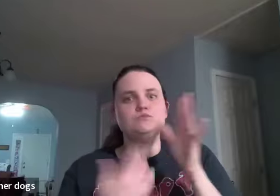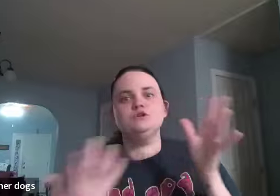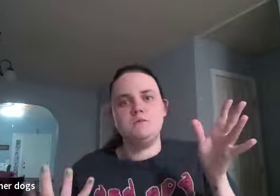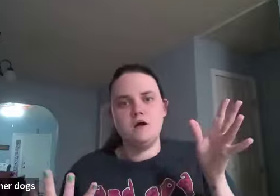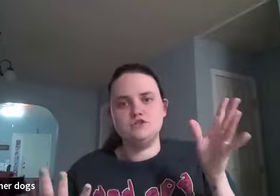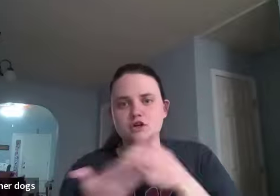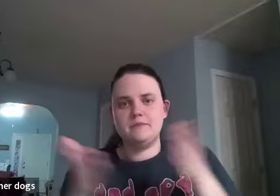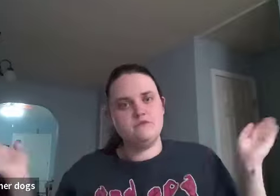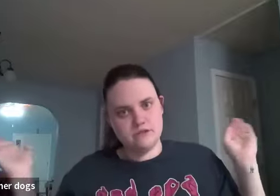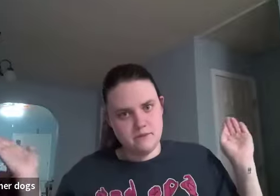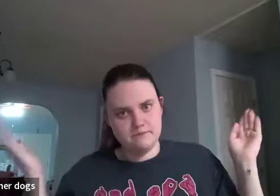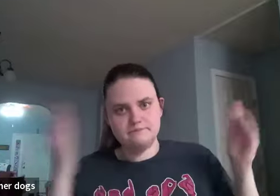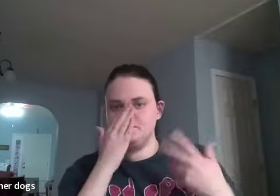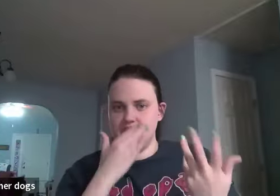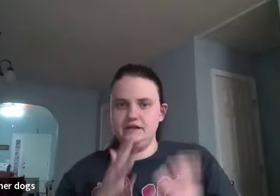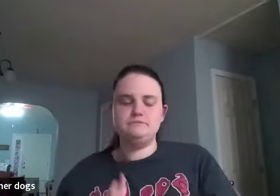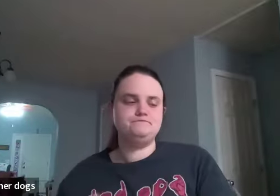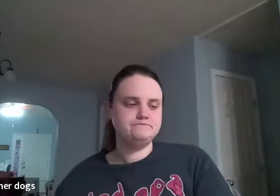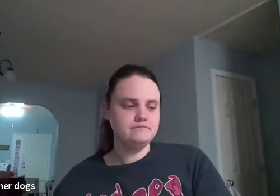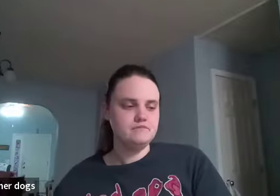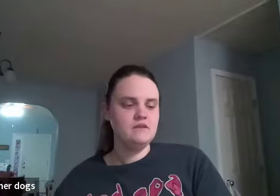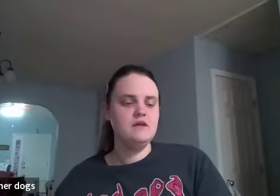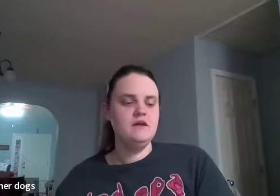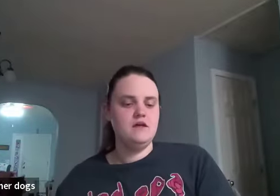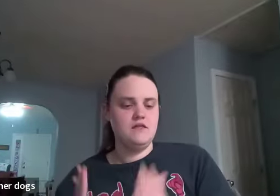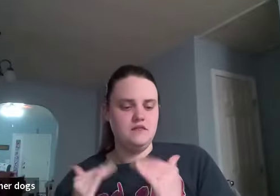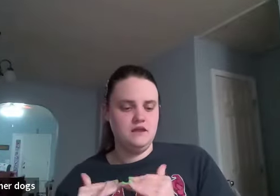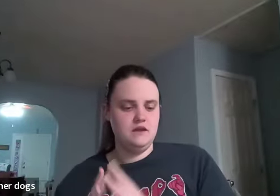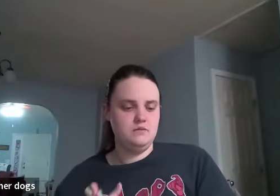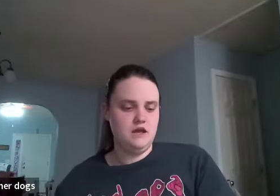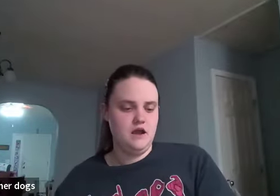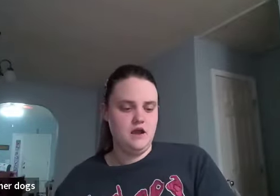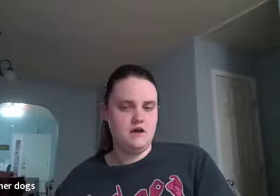there's multiple moms. You're talking about everyone's mom kind of deal. And then we have